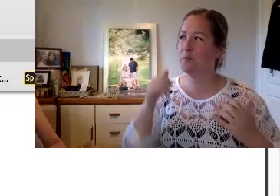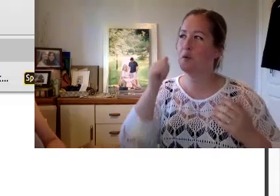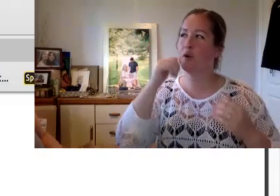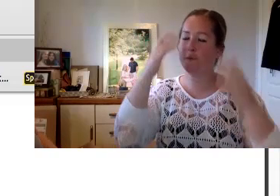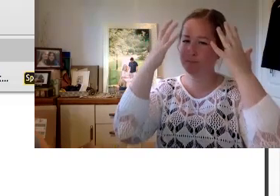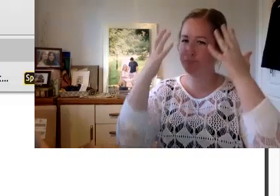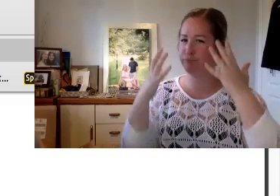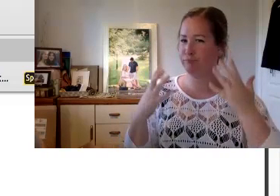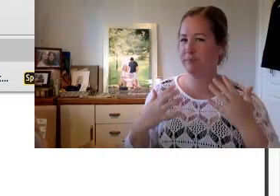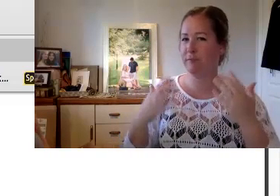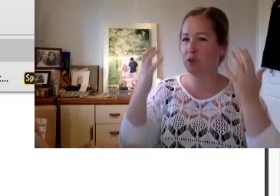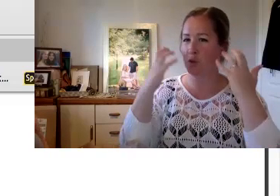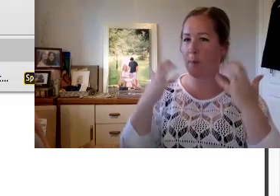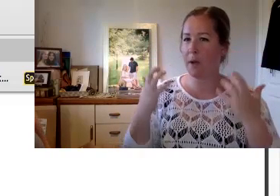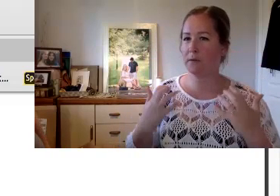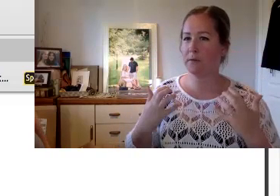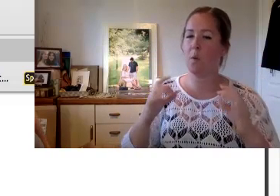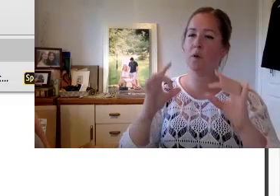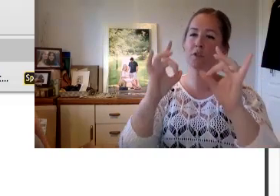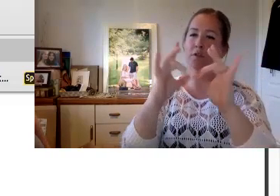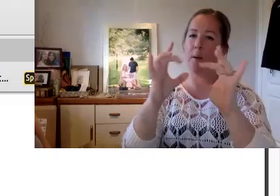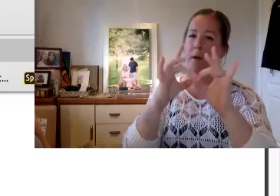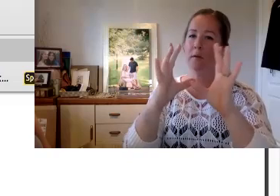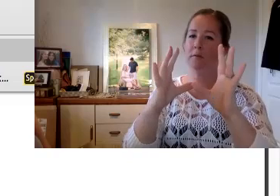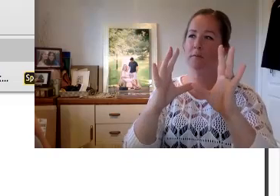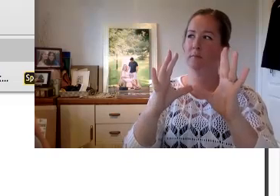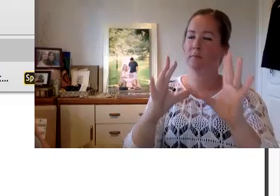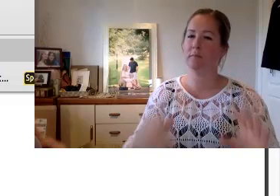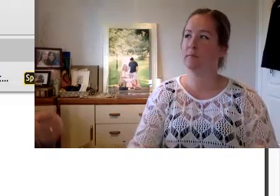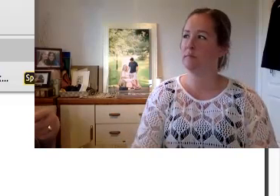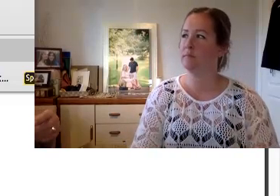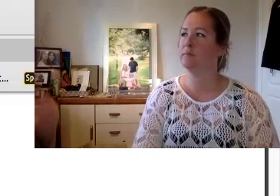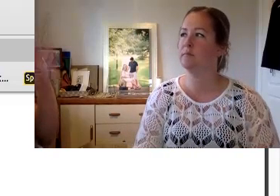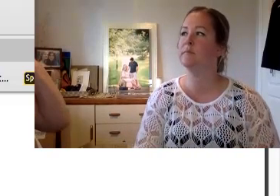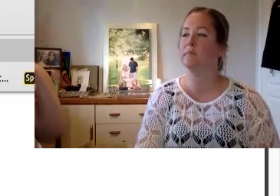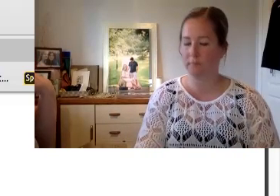Or Starbucks. So you know the logo that you see on?